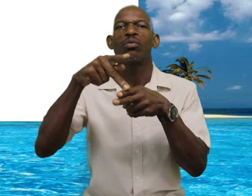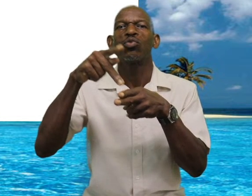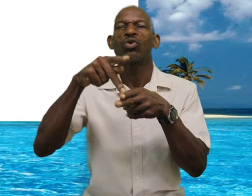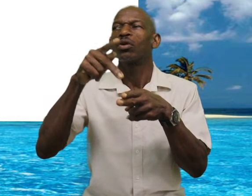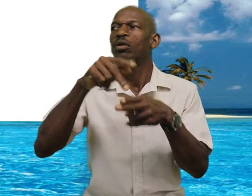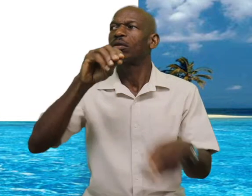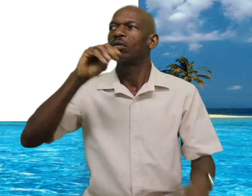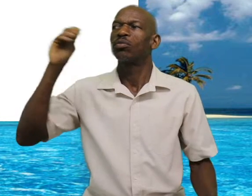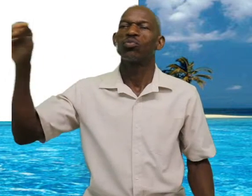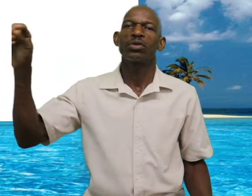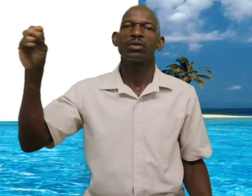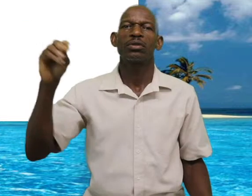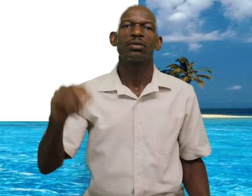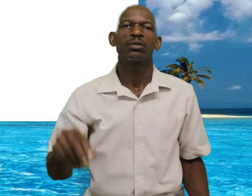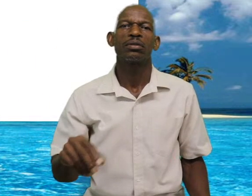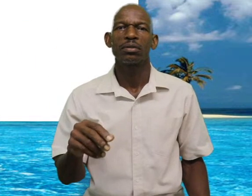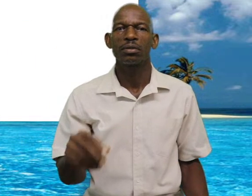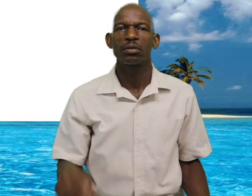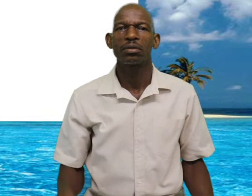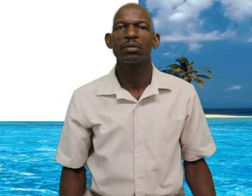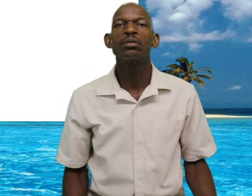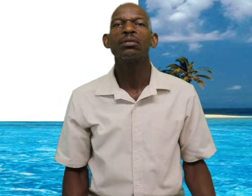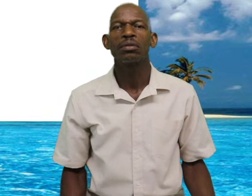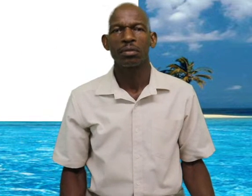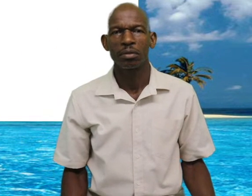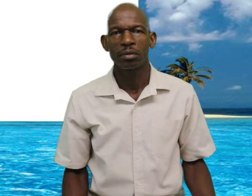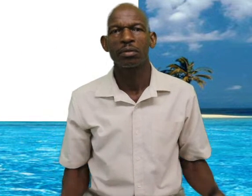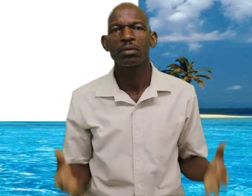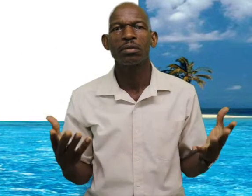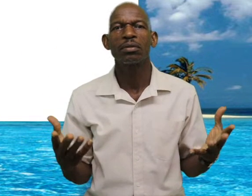write for in place of the dogs?